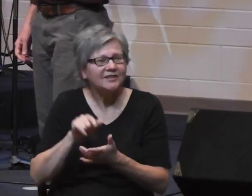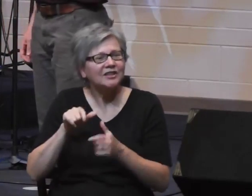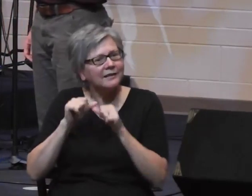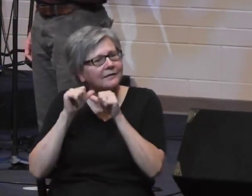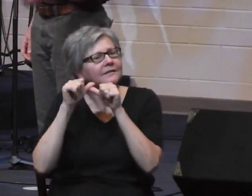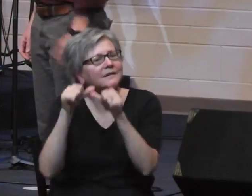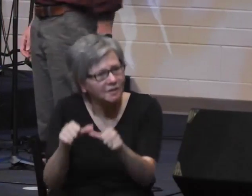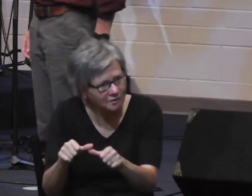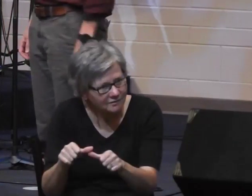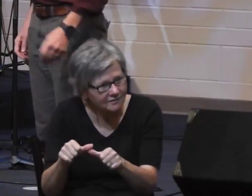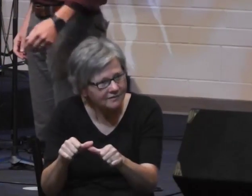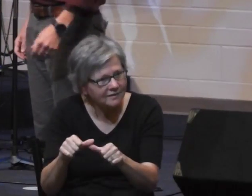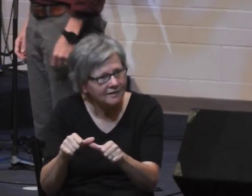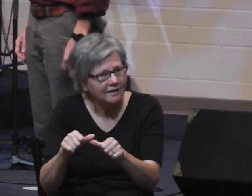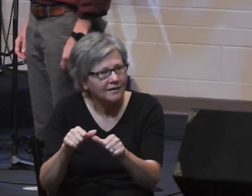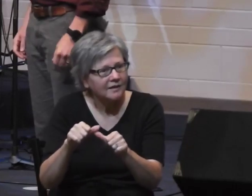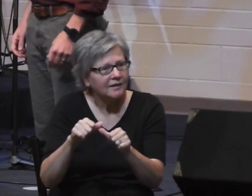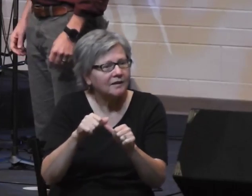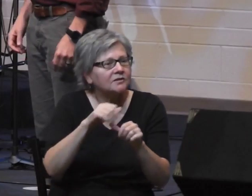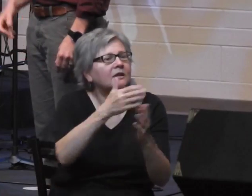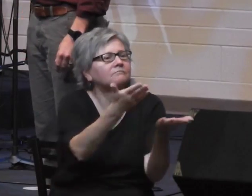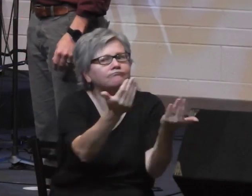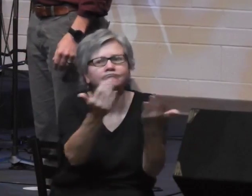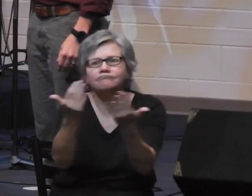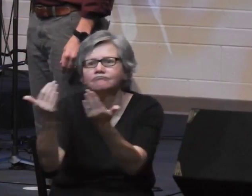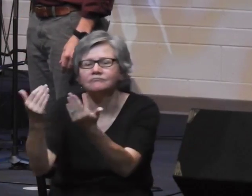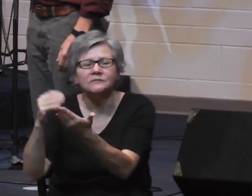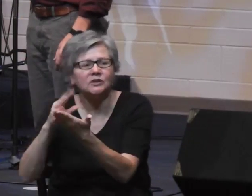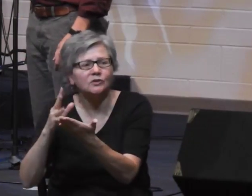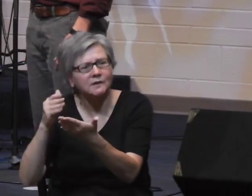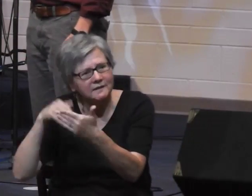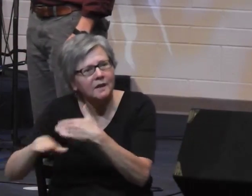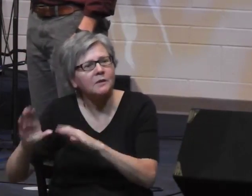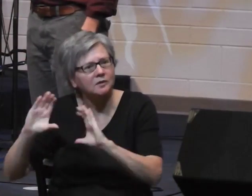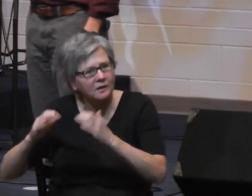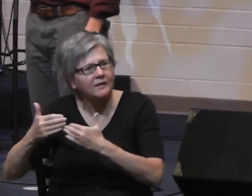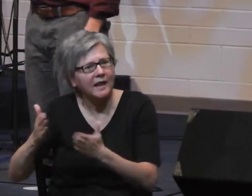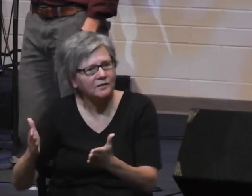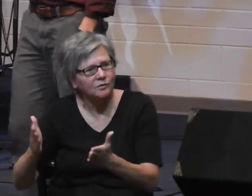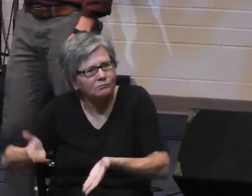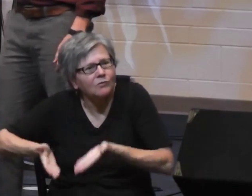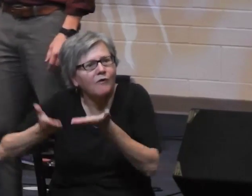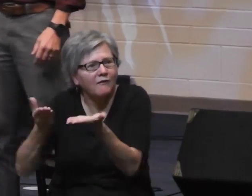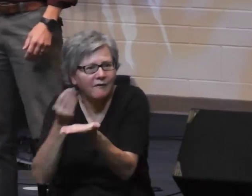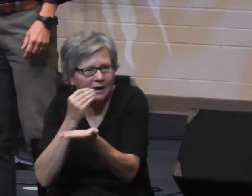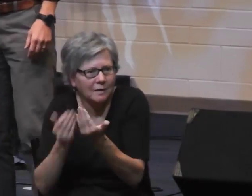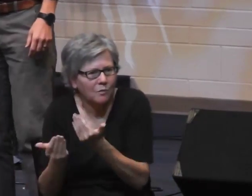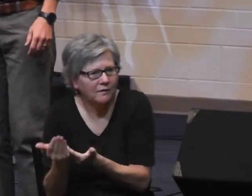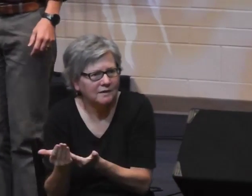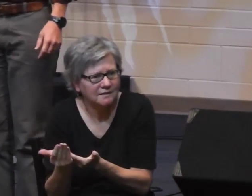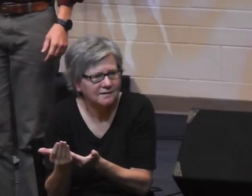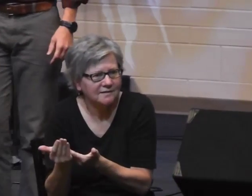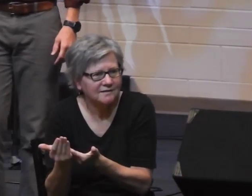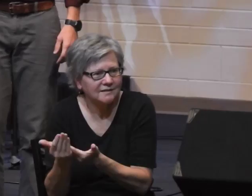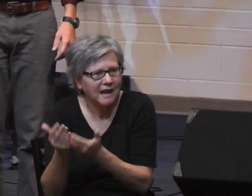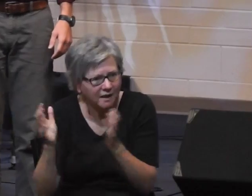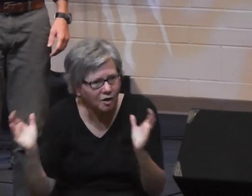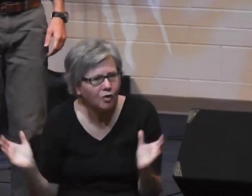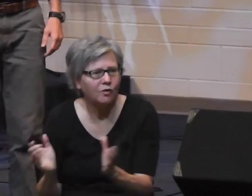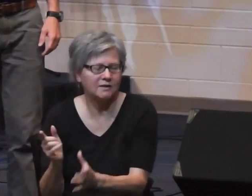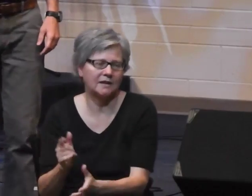them. She checked up on them. It's an unbelievable example of the mercy of